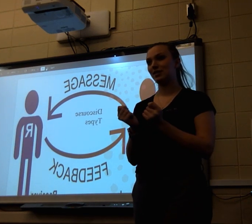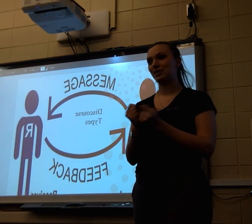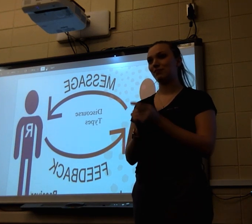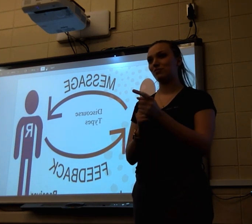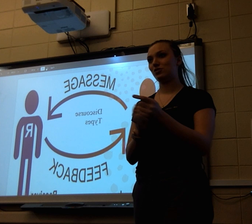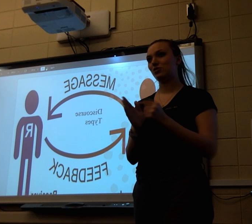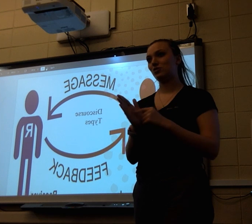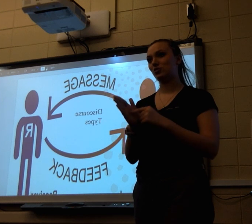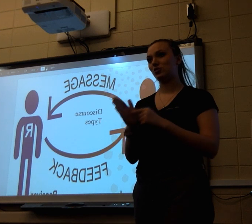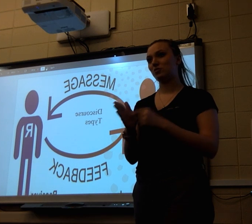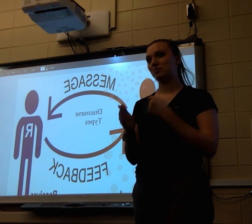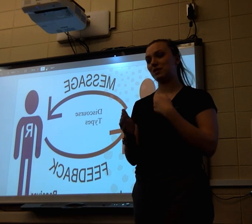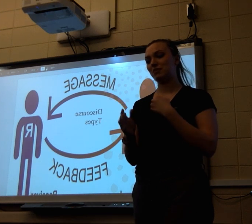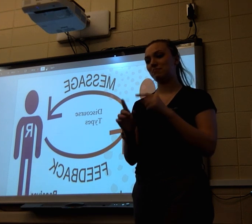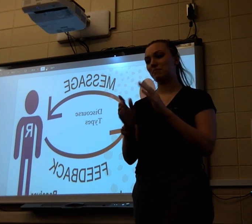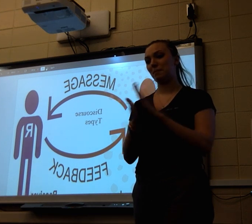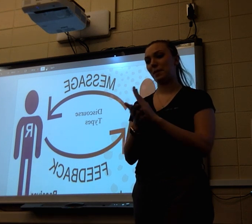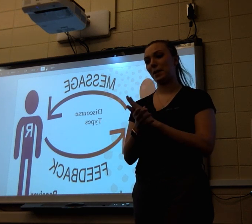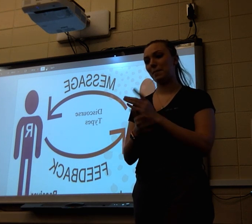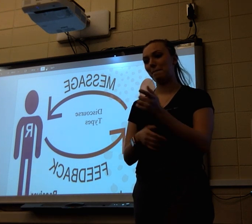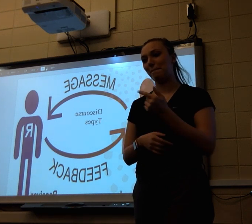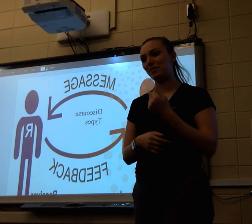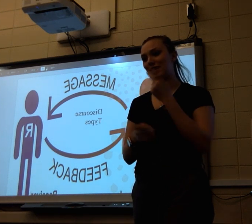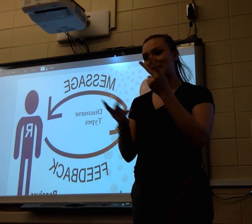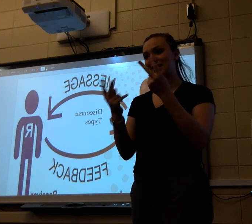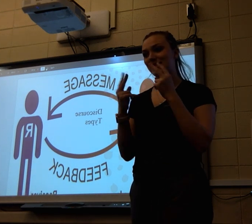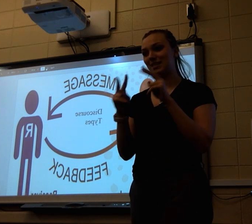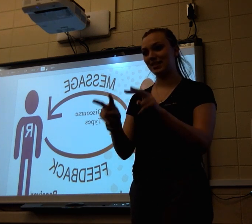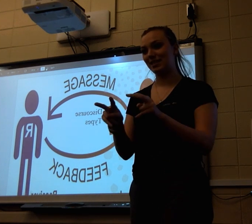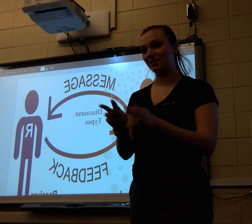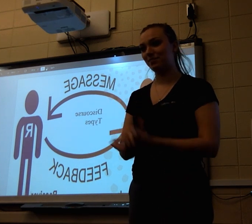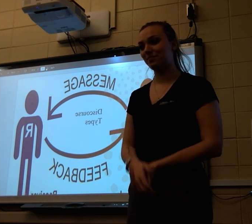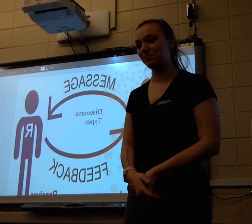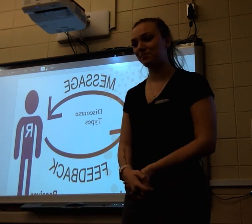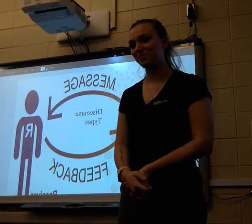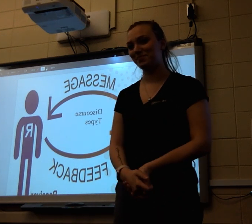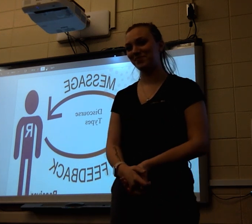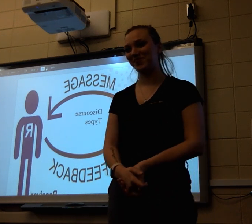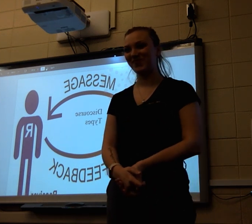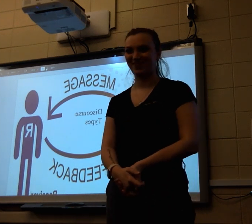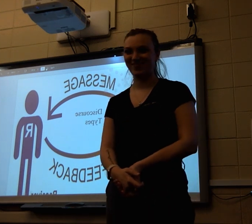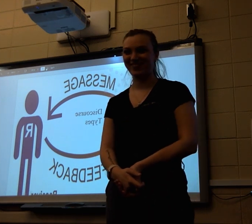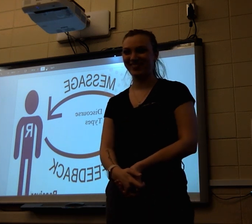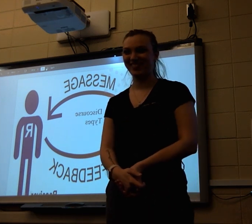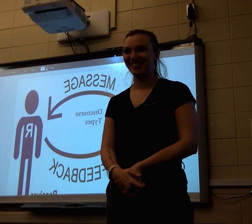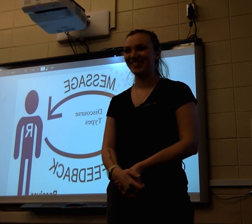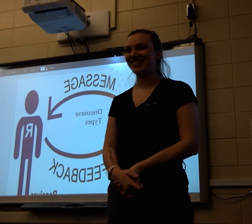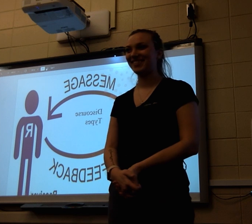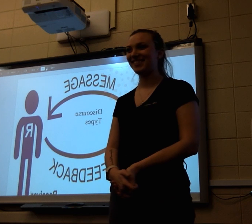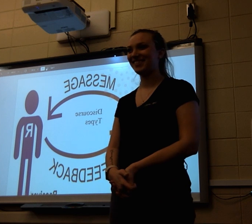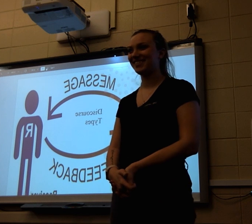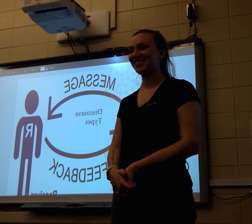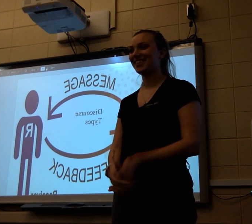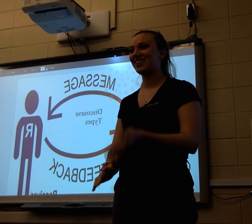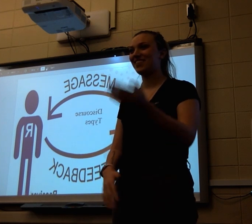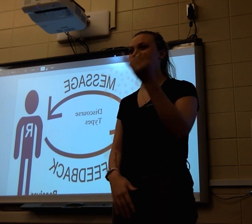to show it to my team just to give her some sort of, seriously, like I hold handouts to my team. And if I know that the teacher is referencing